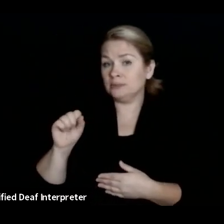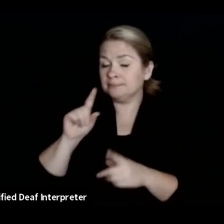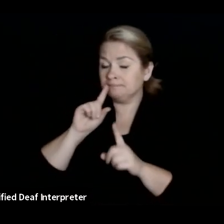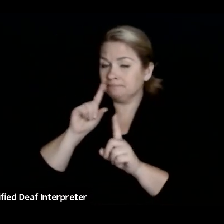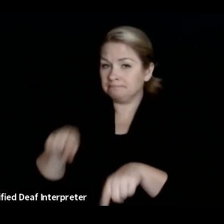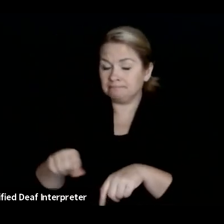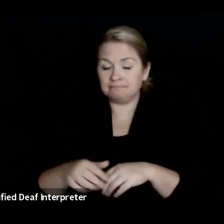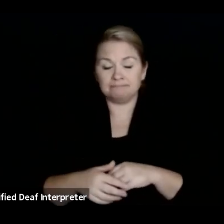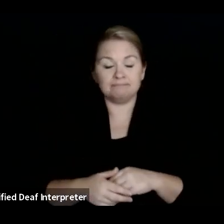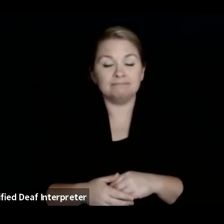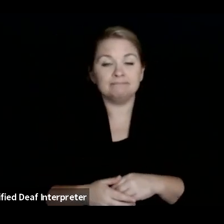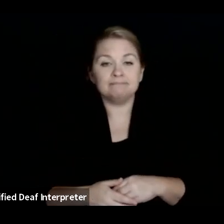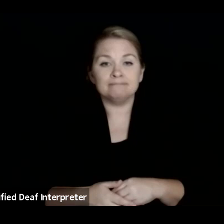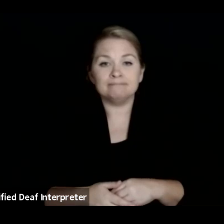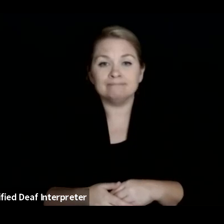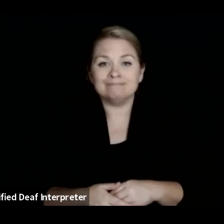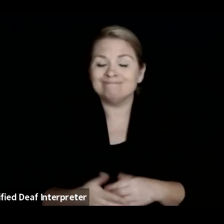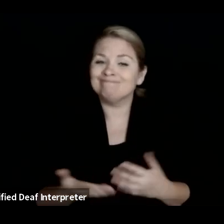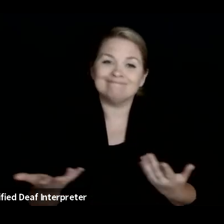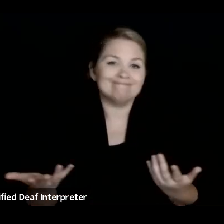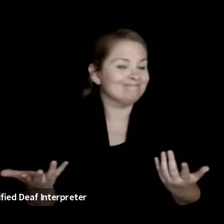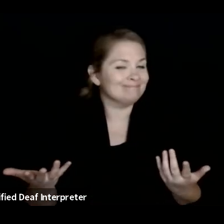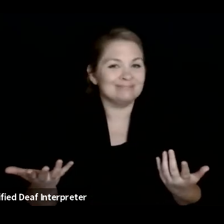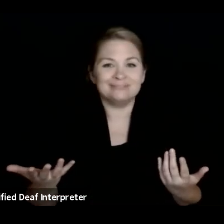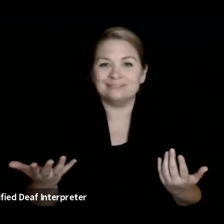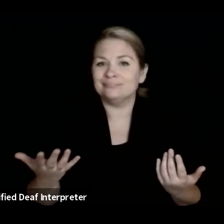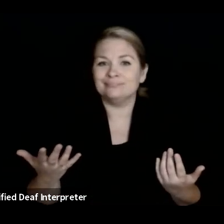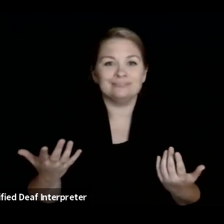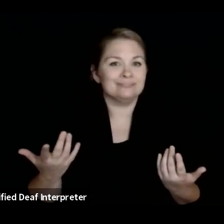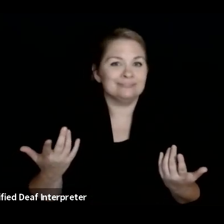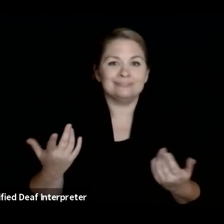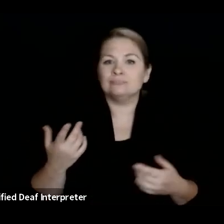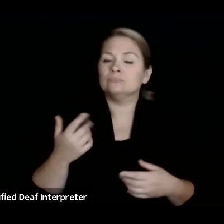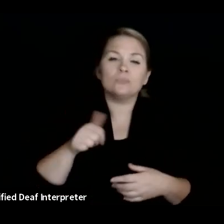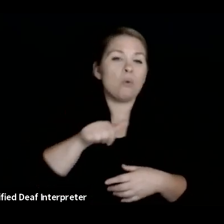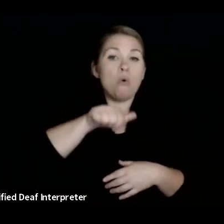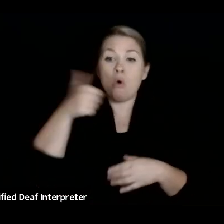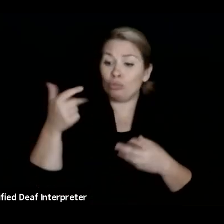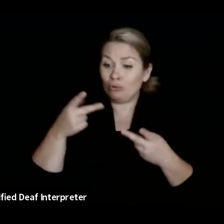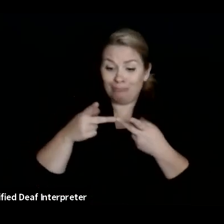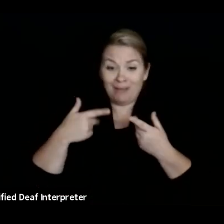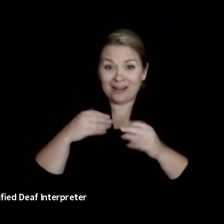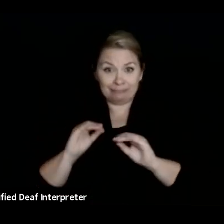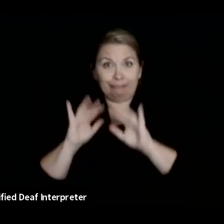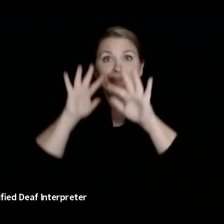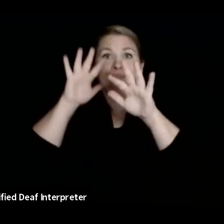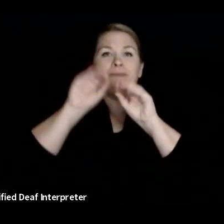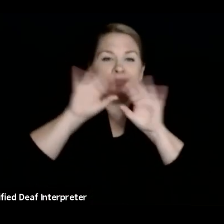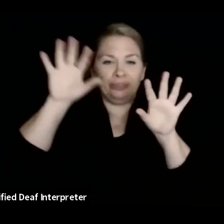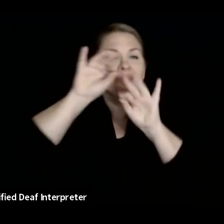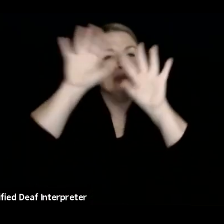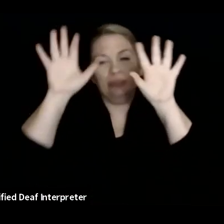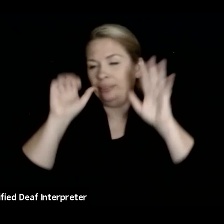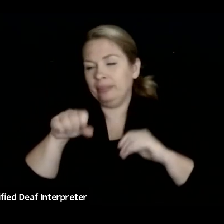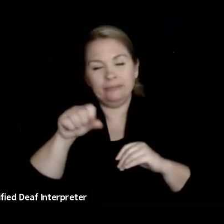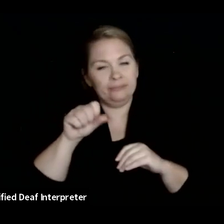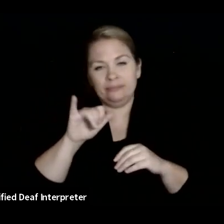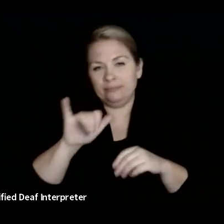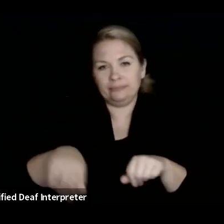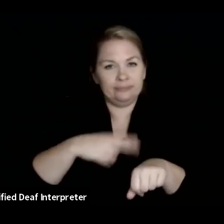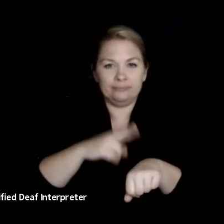from somewhere else initially, but we're seeing COVID, being transmitted across the